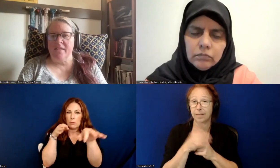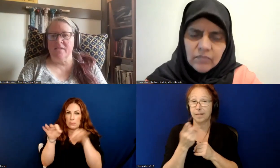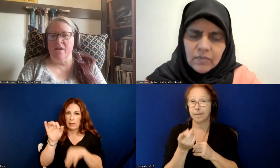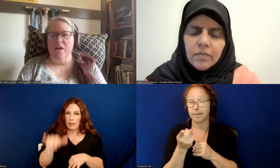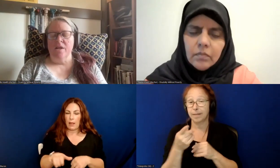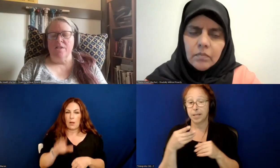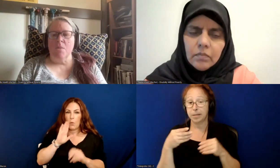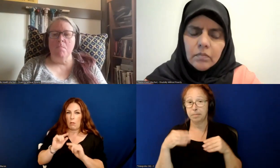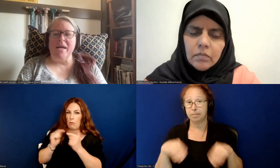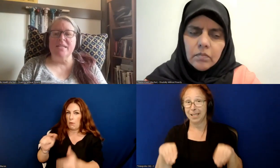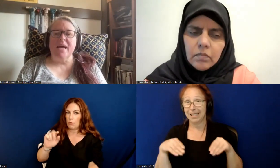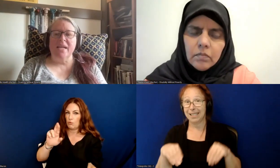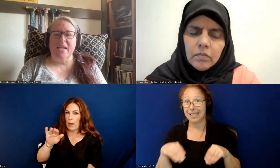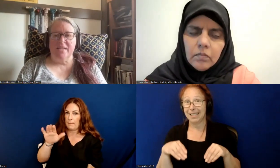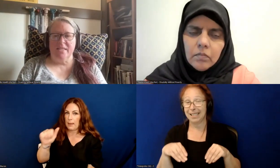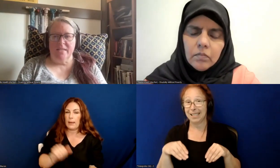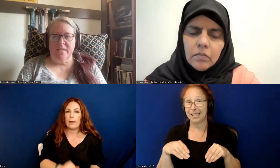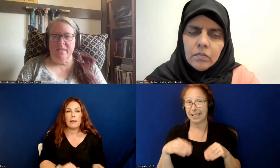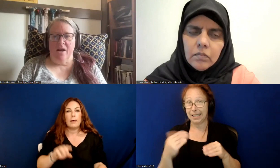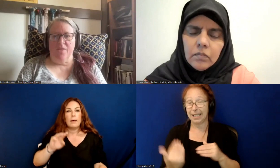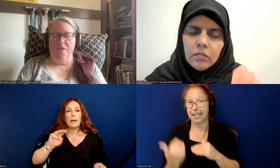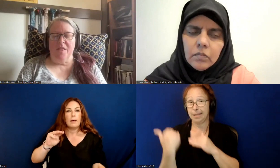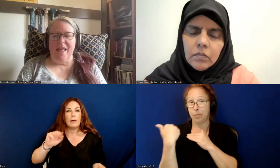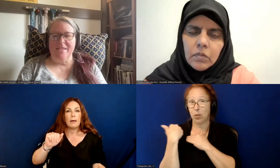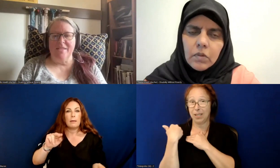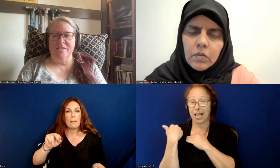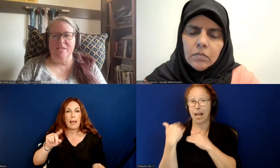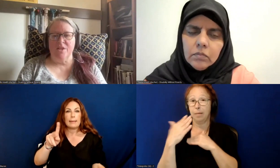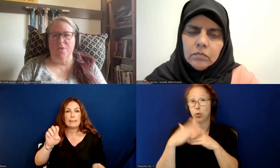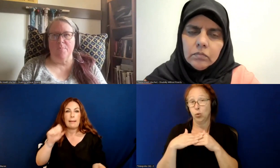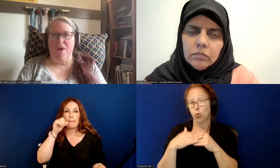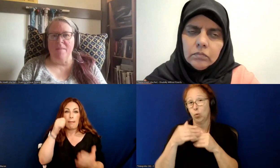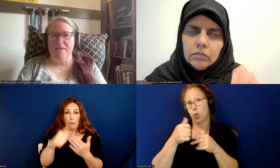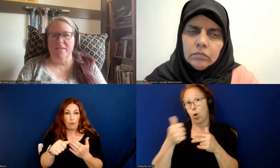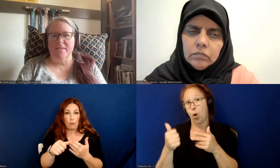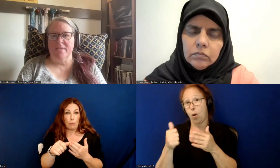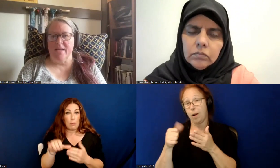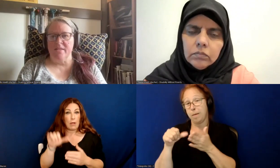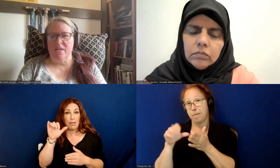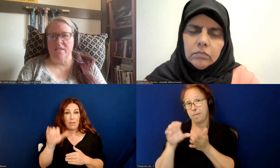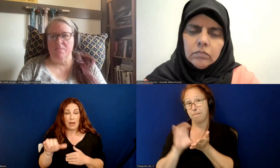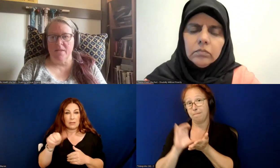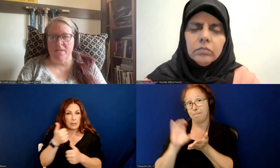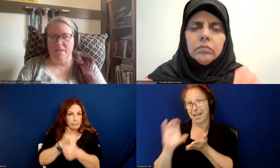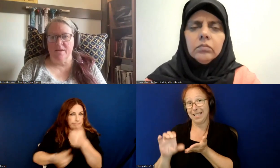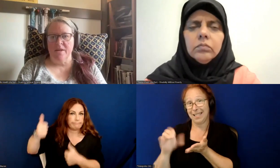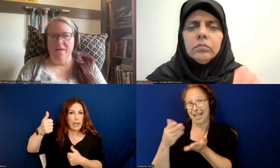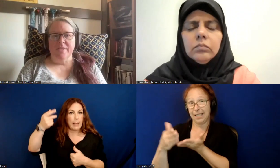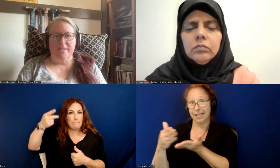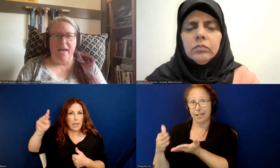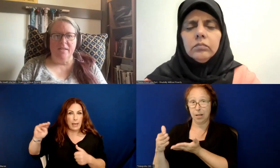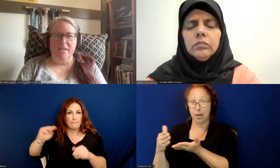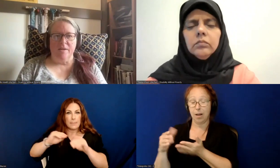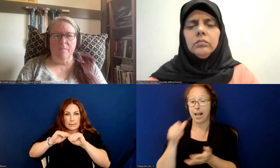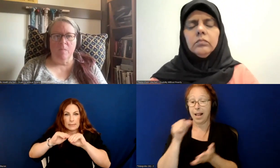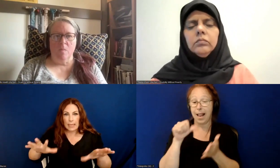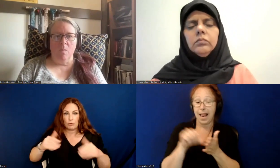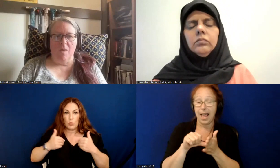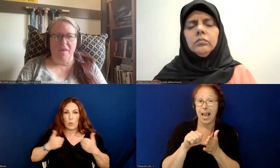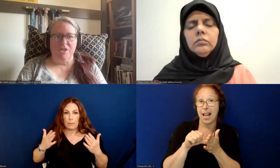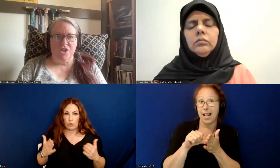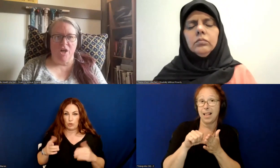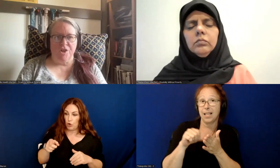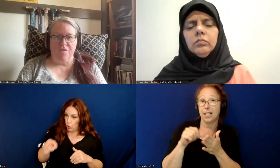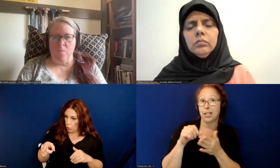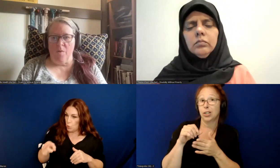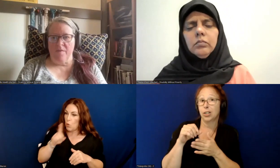Rabia to answer. So mandate letters are the letters that the Prime Minister sends to his minister to tell them